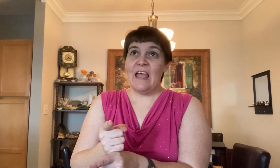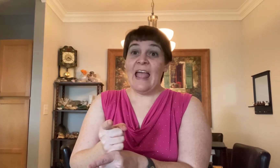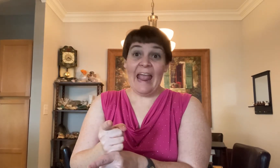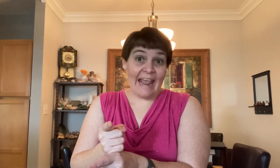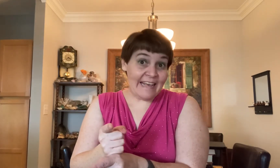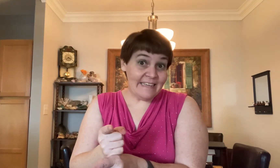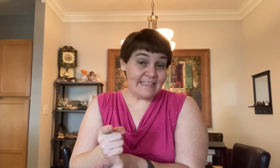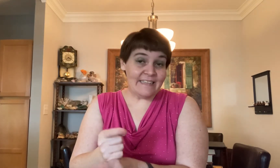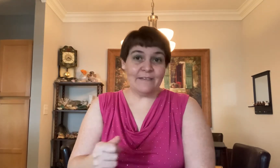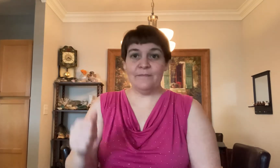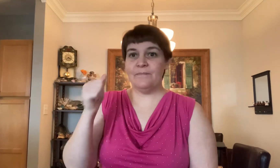aunt,